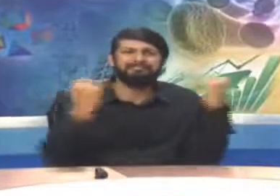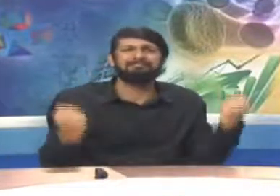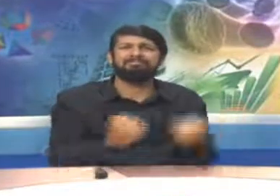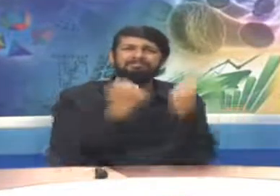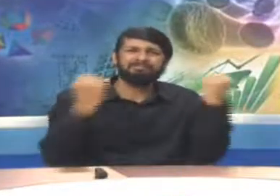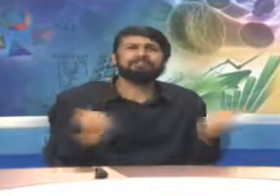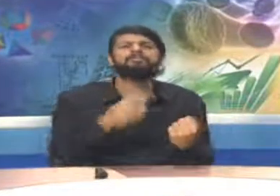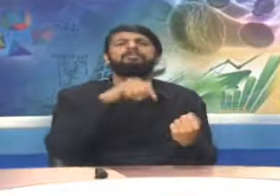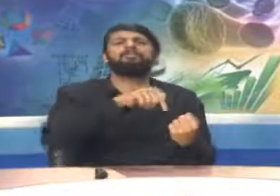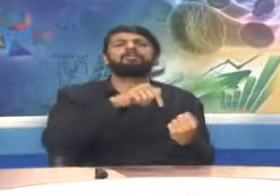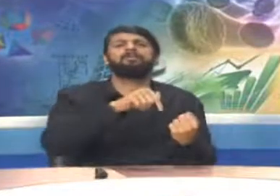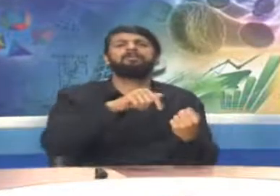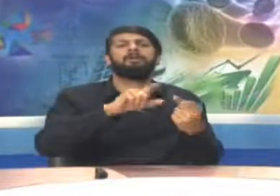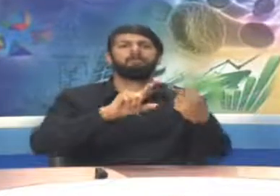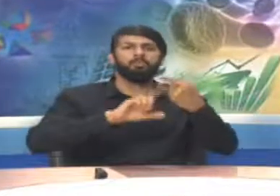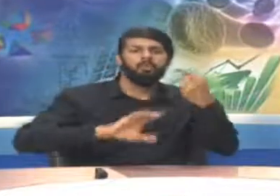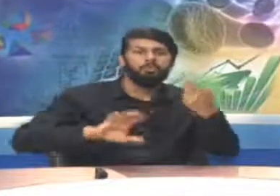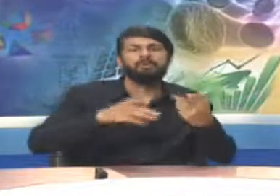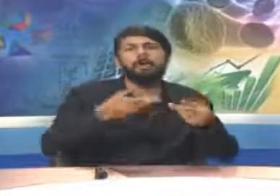Struggle because in such society